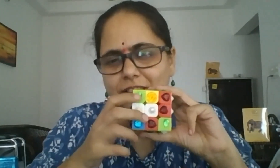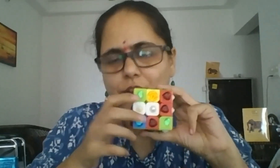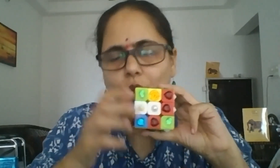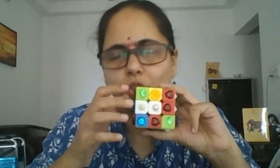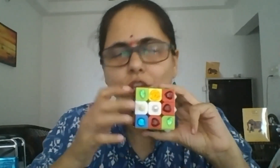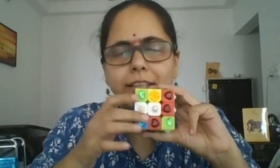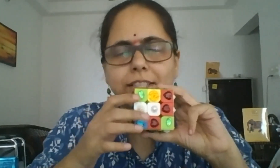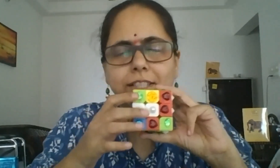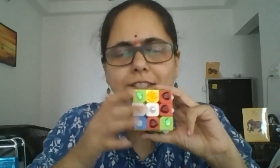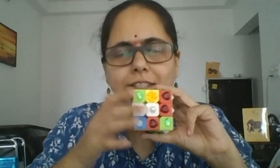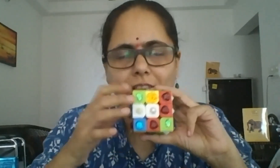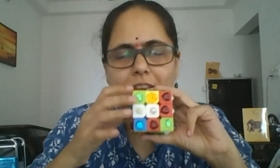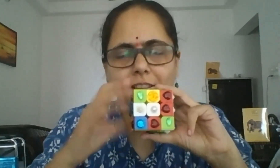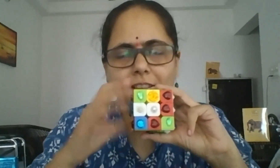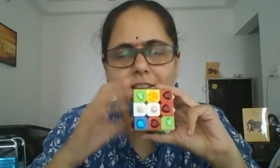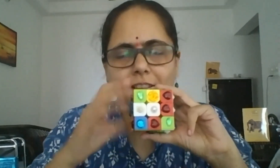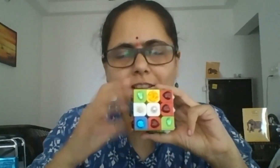Close your eyes and